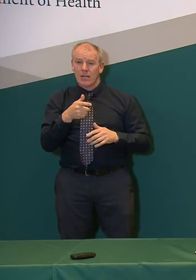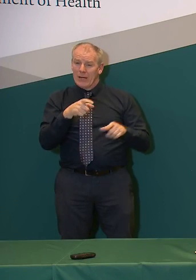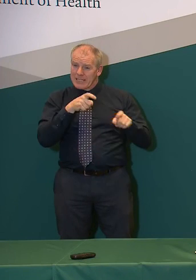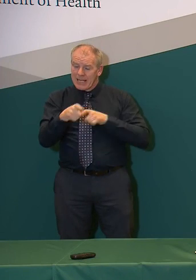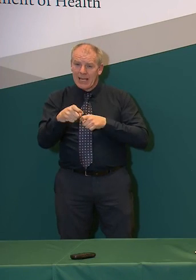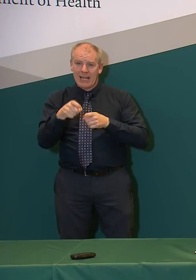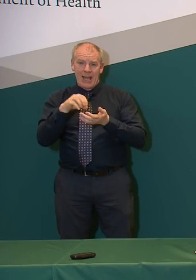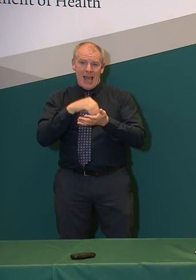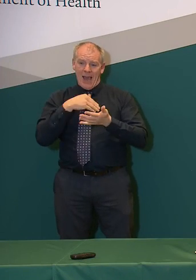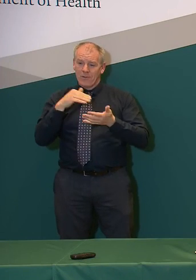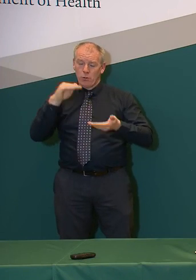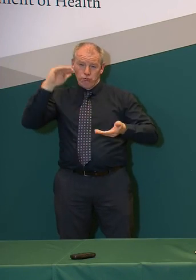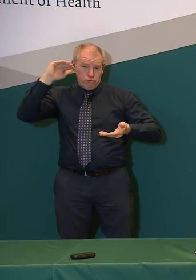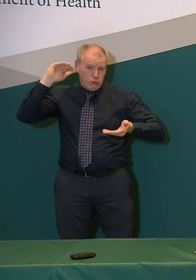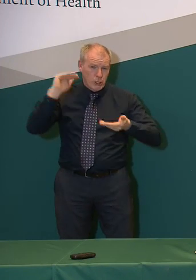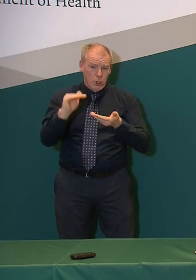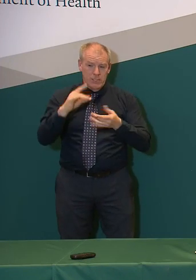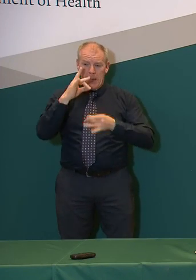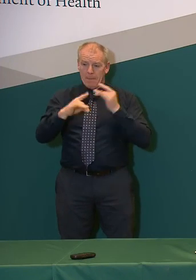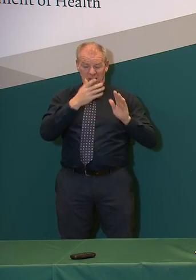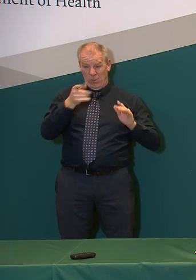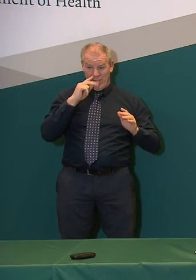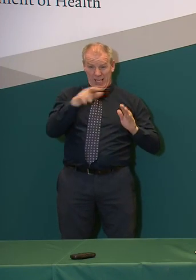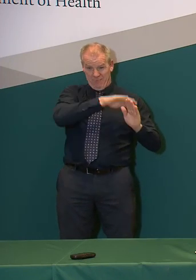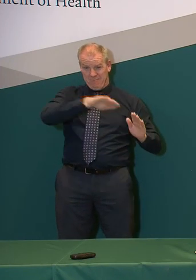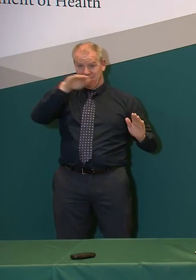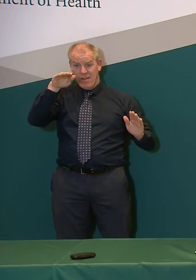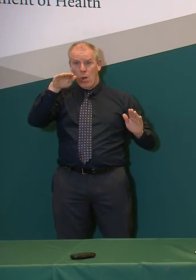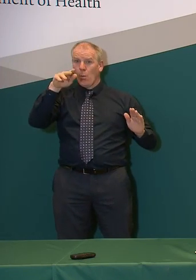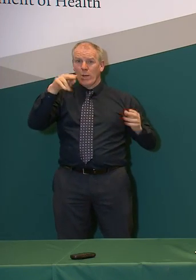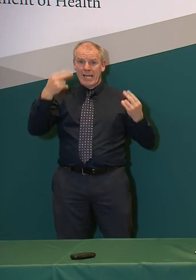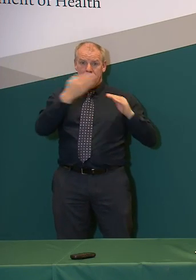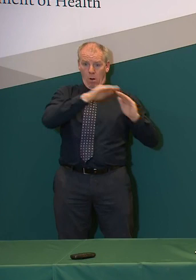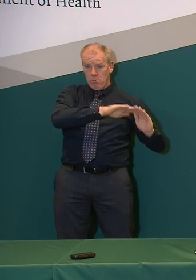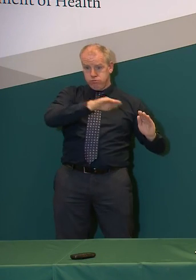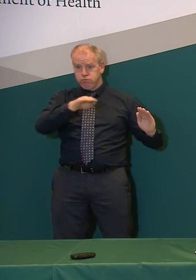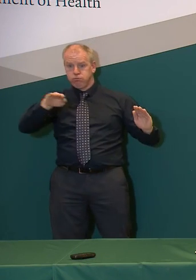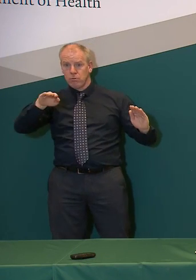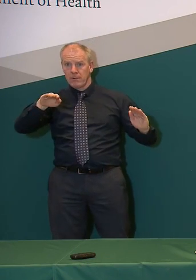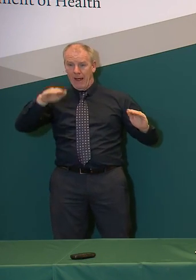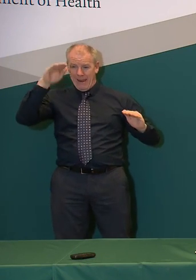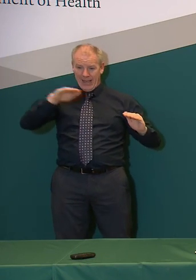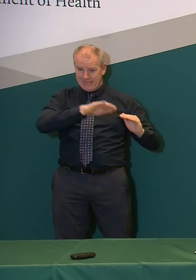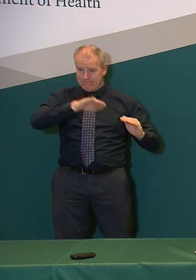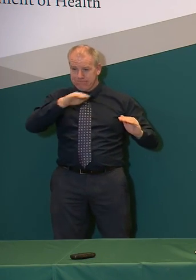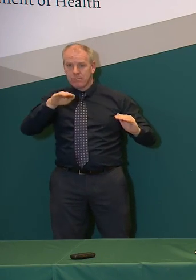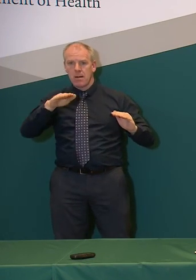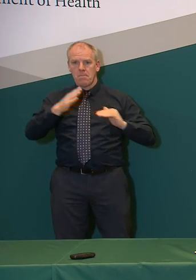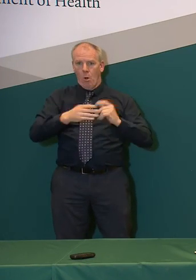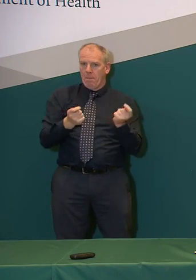to suppress that curve. We need to flatten it much more than is shown on that chart, actually, in order to make it a